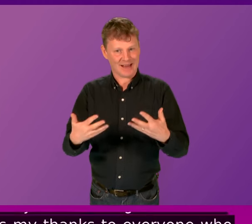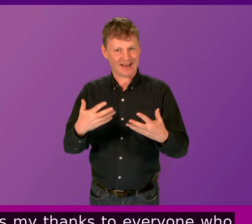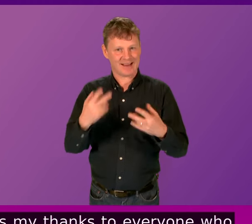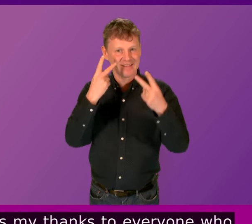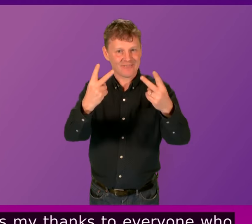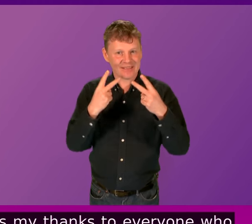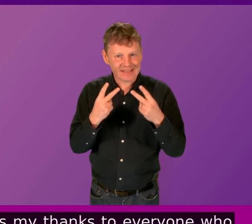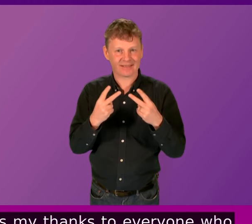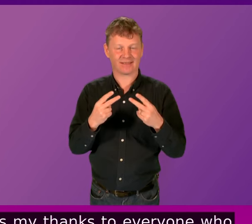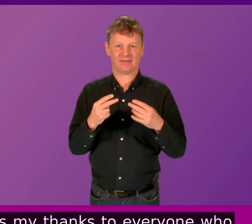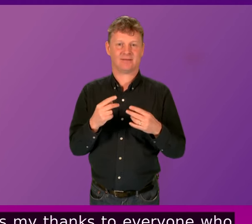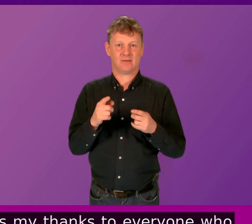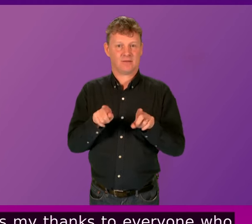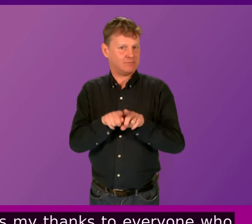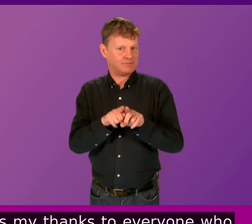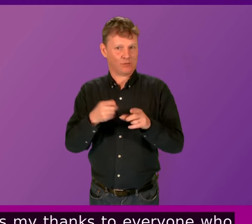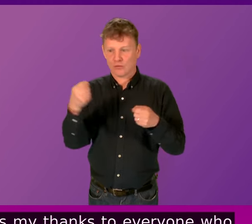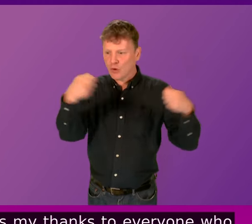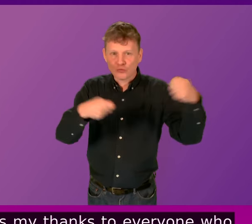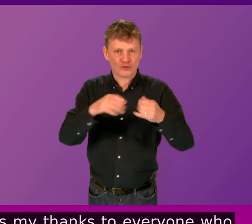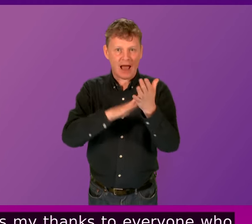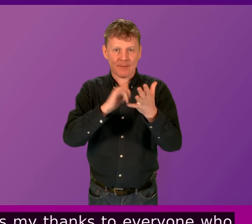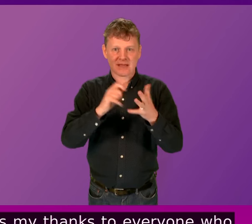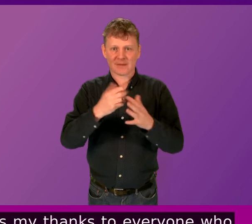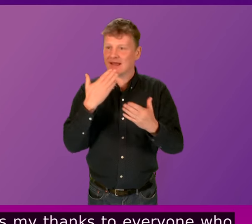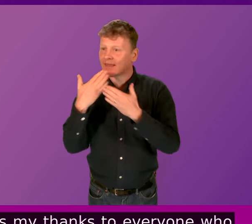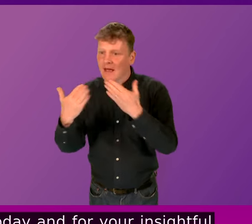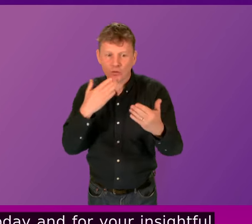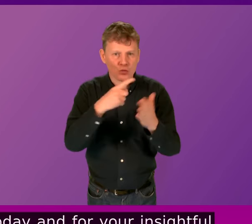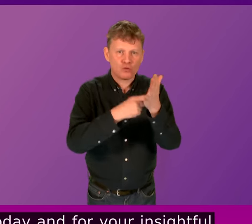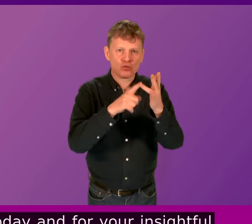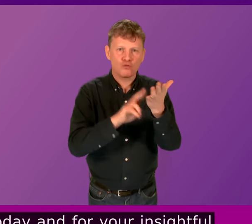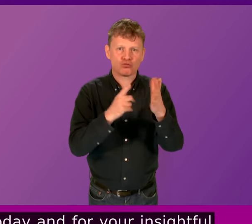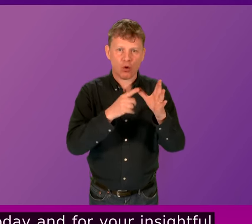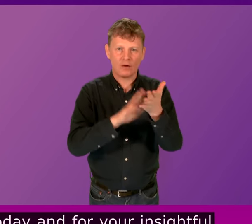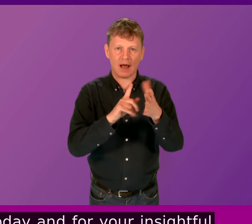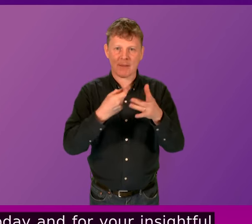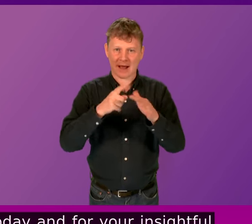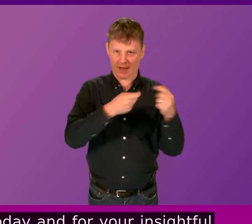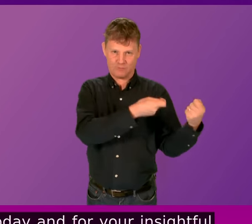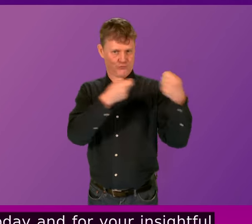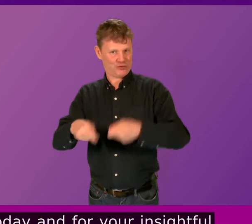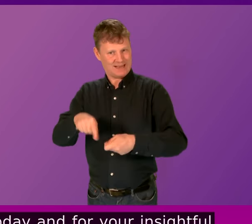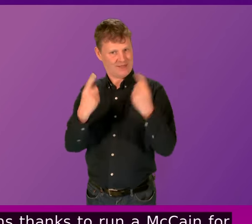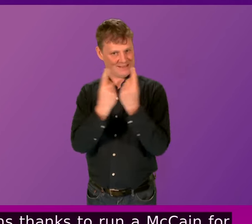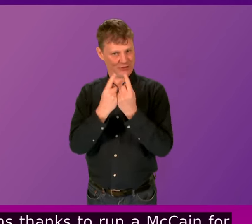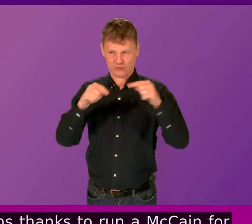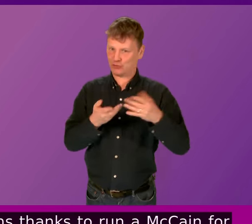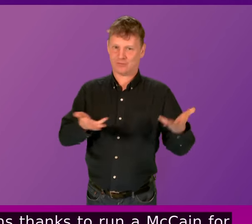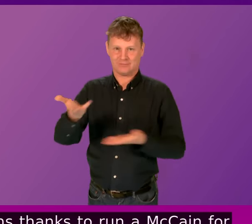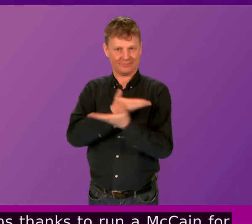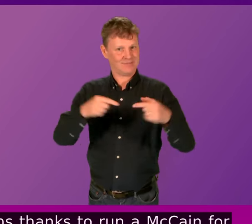your insightful and interesting contributions. Thanks to Rona Mackay for bringing this issue to the Chamber. And I'd like